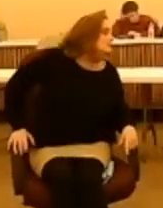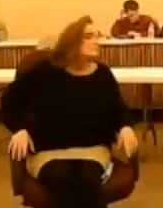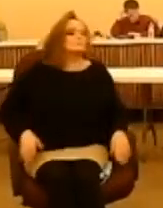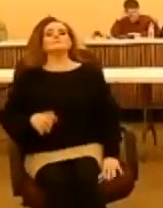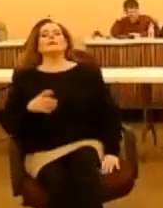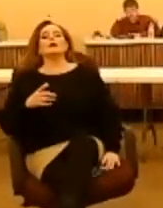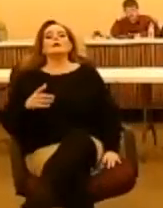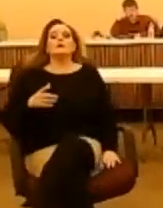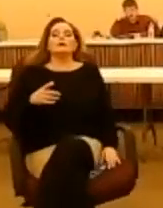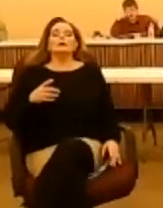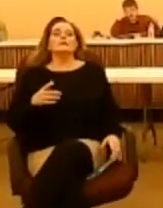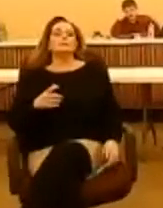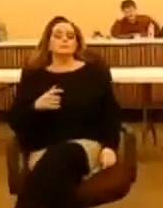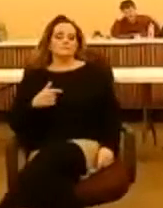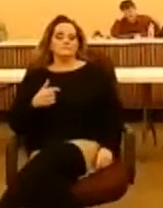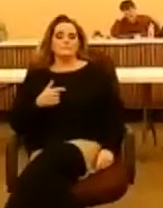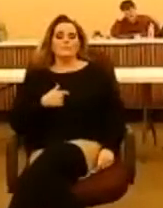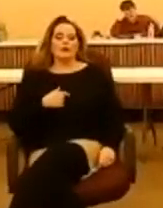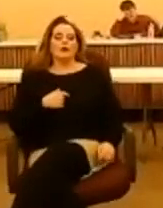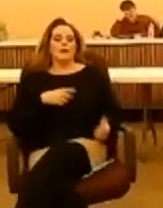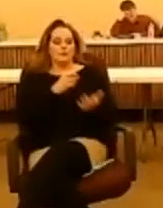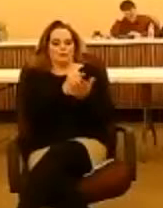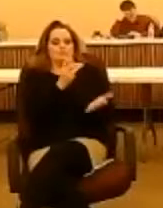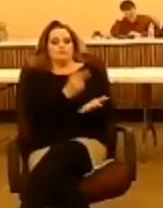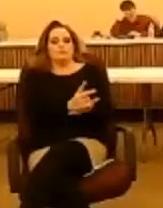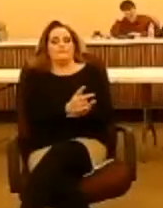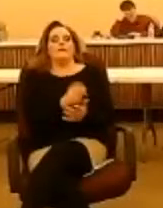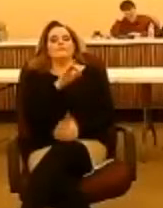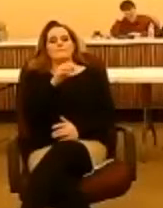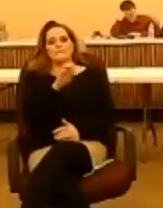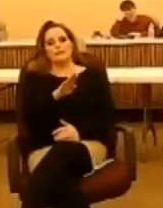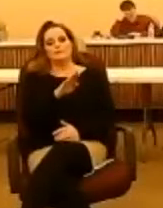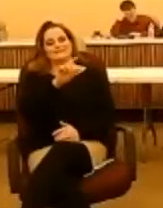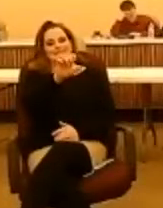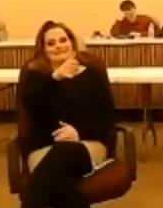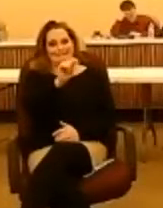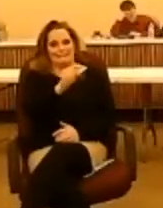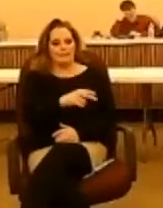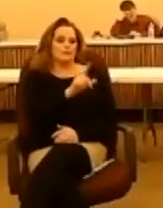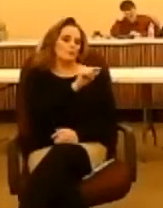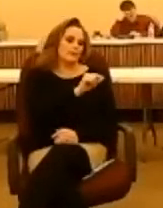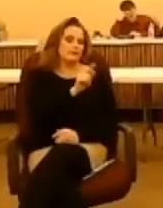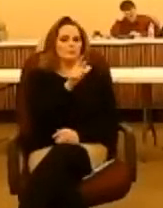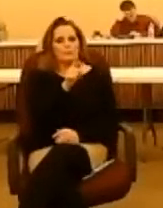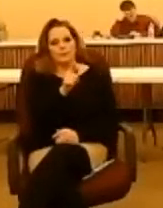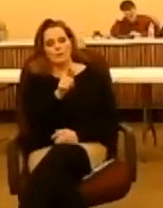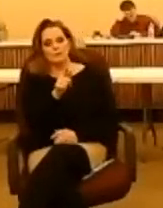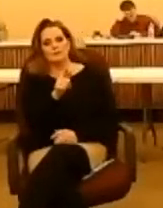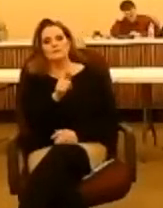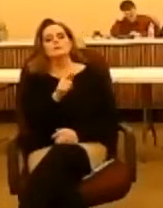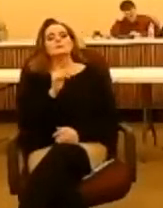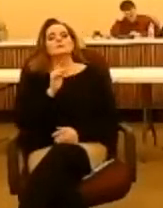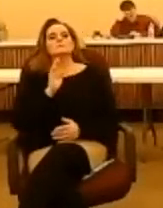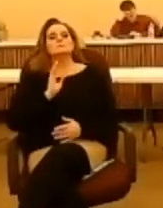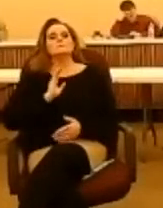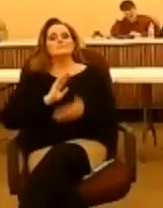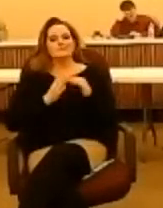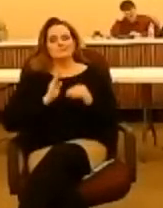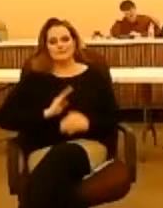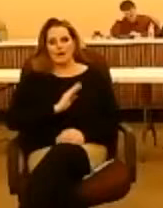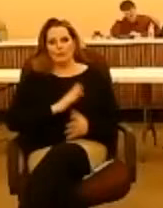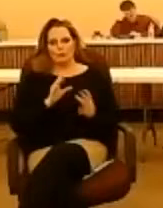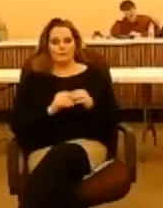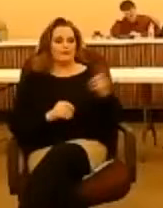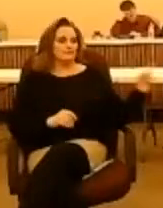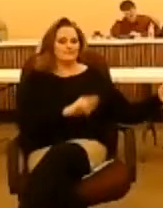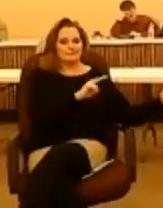Mr. Supervisor, I make a motion to approve the February 10th, 2021 Town Board meeting.